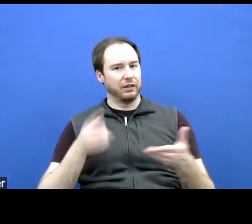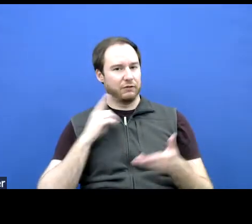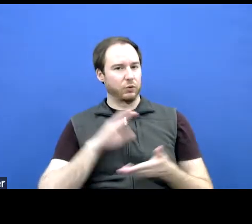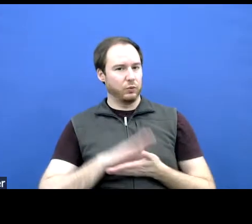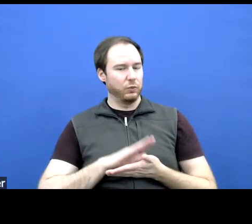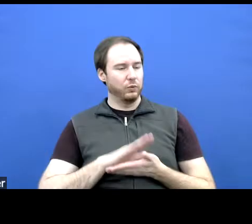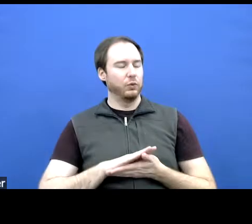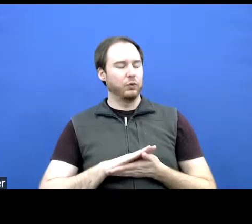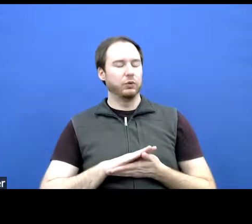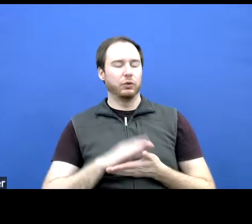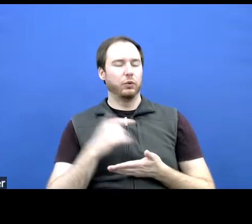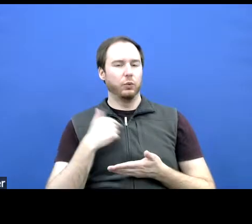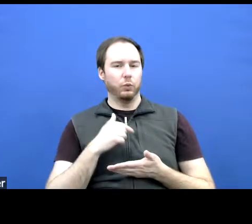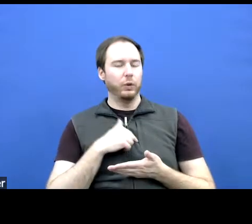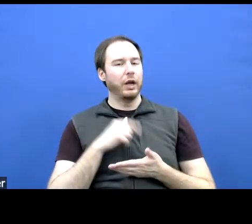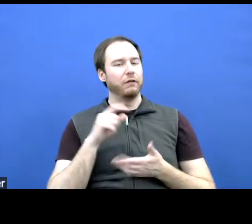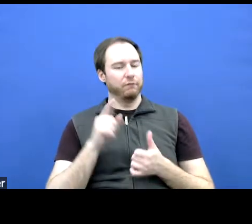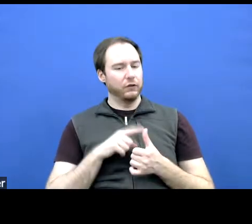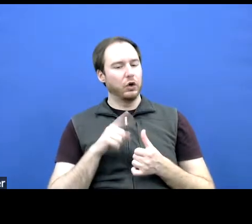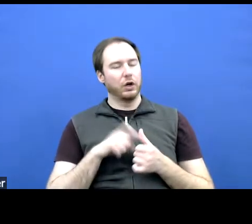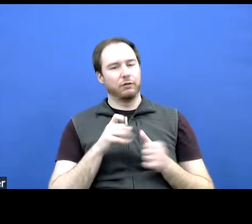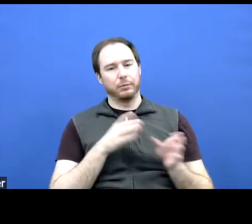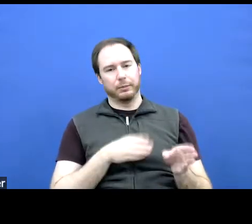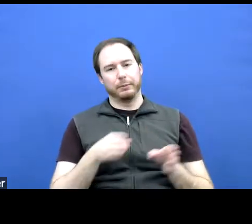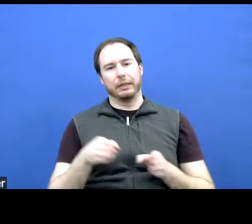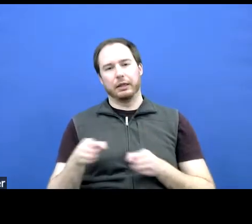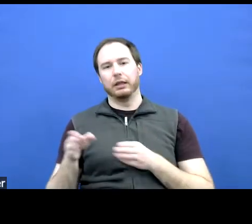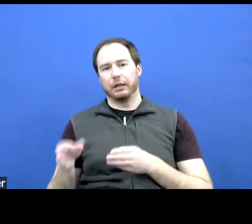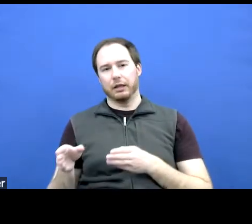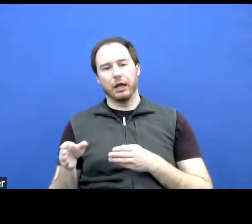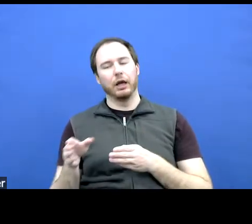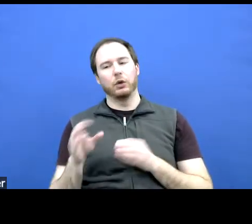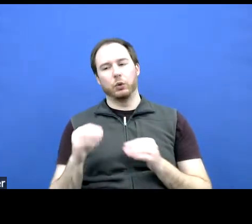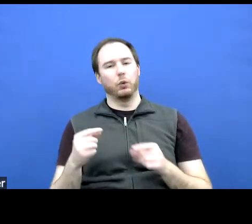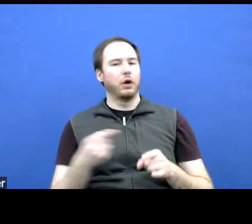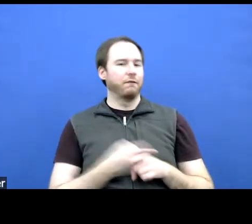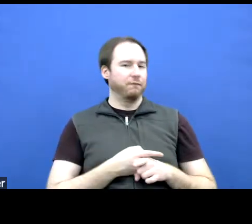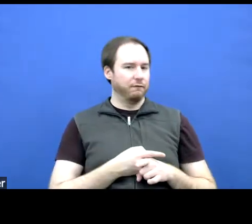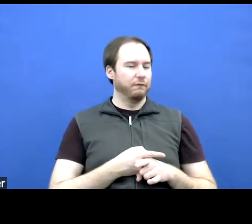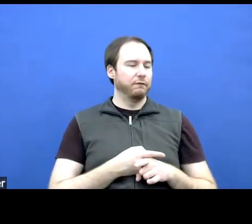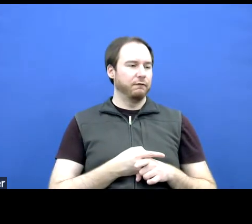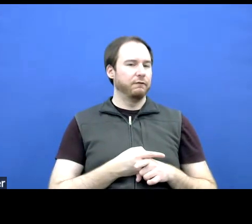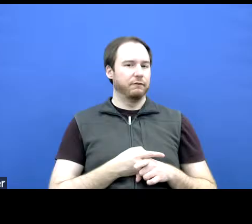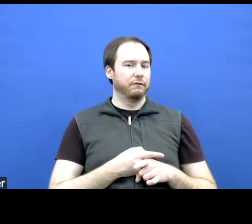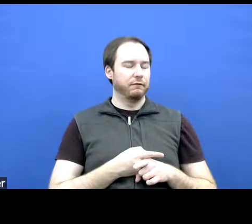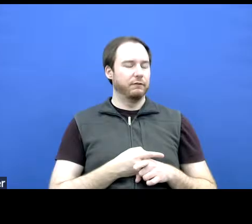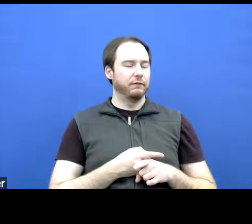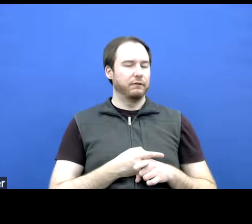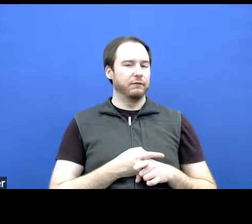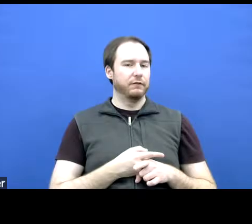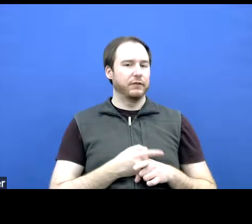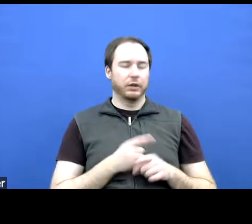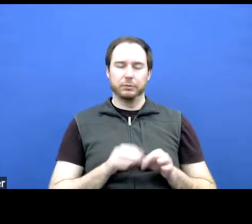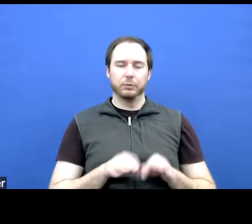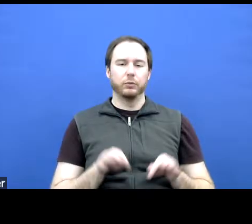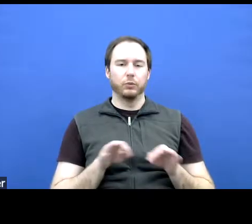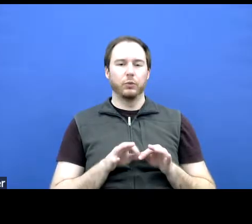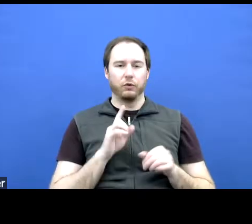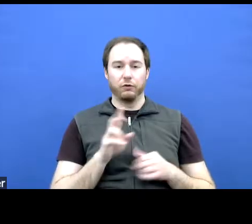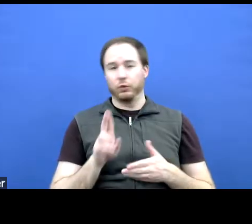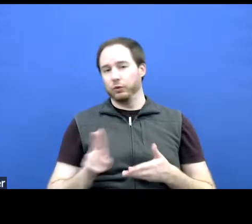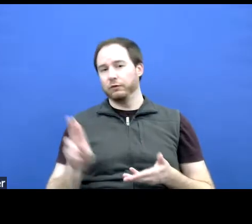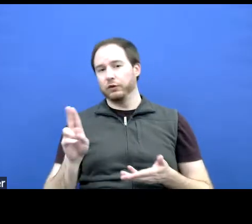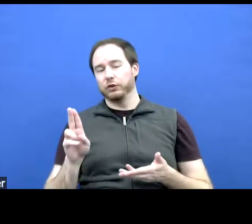school. So again, we have to also make sure we're not going to create conflicts, because at the end of the day, it's very important to the